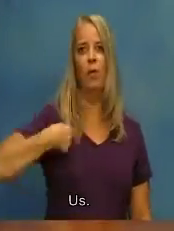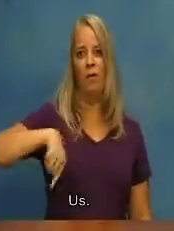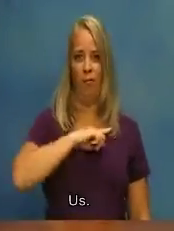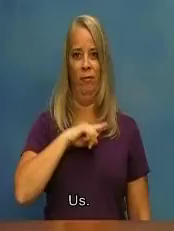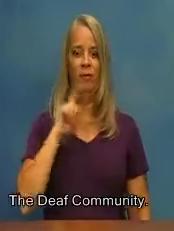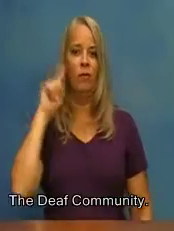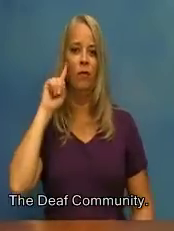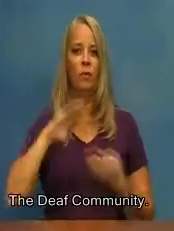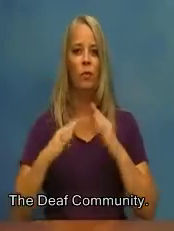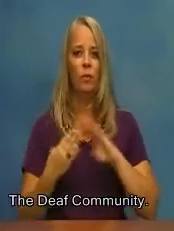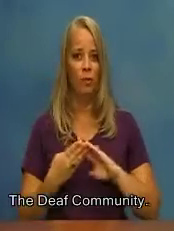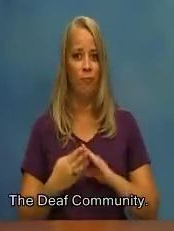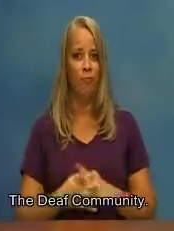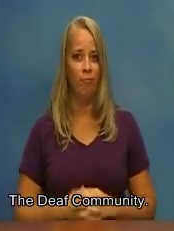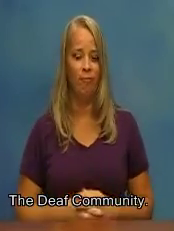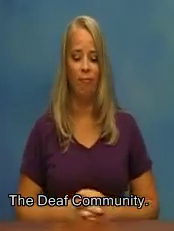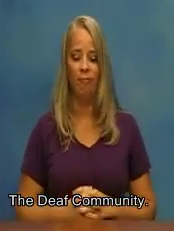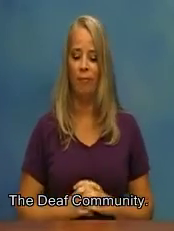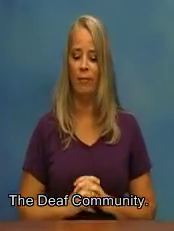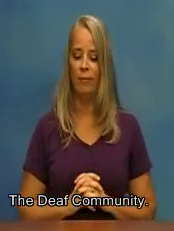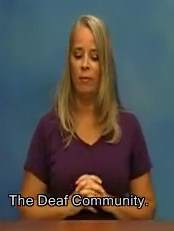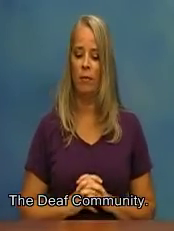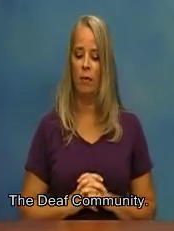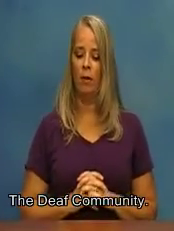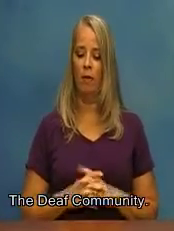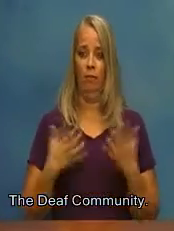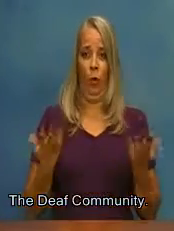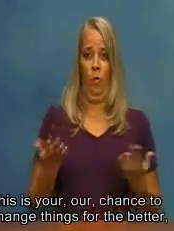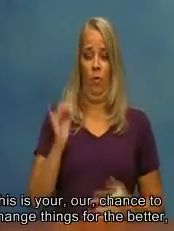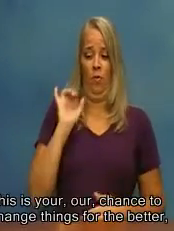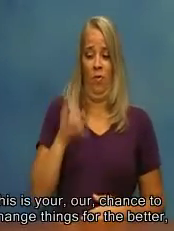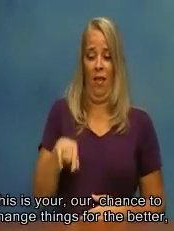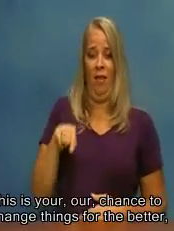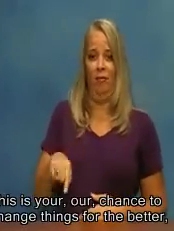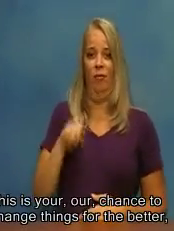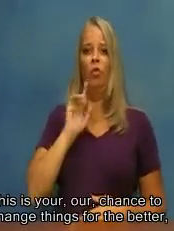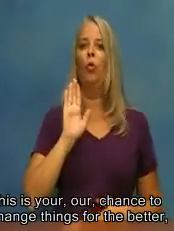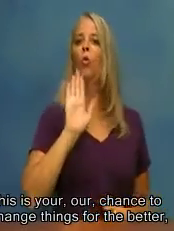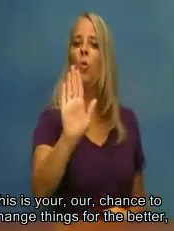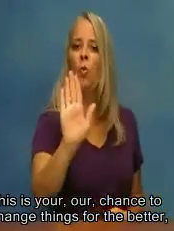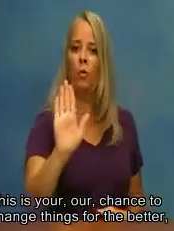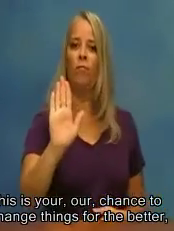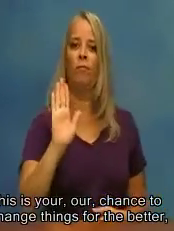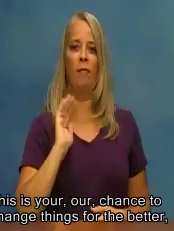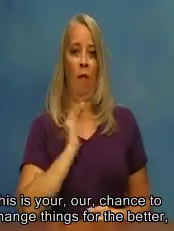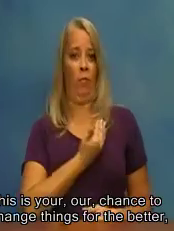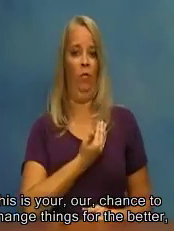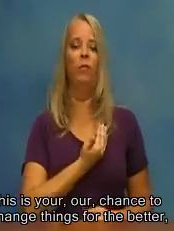6-800 Voice Line This is your... Our...